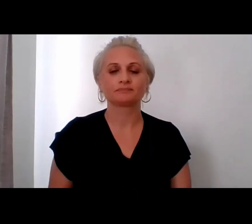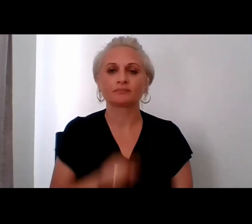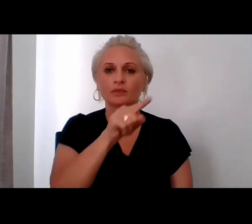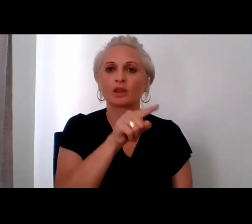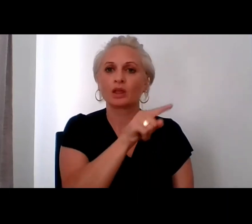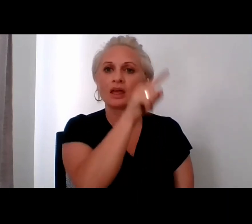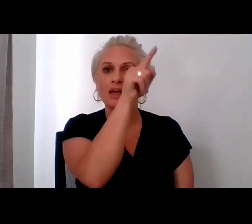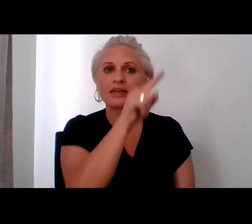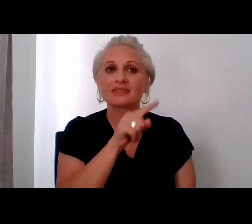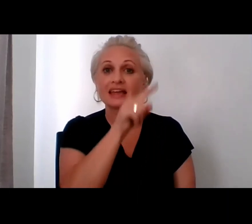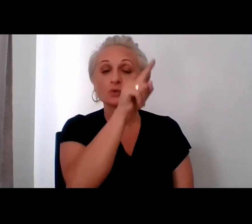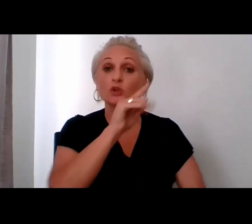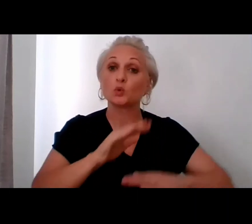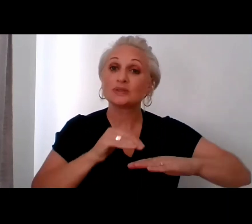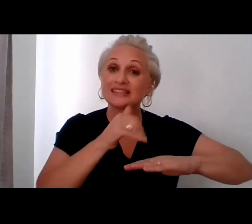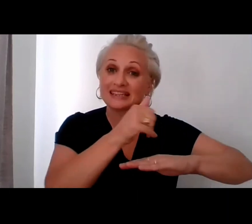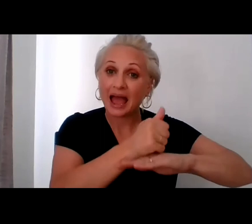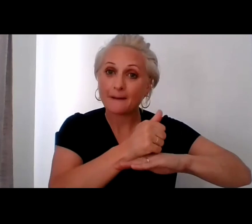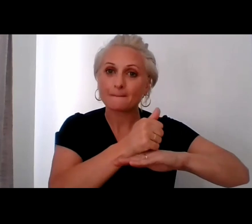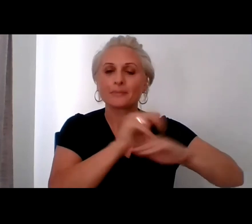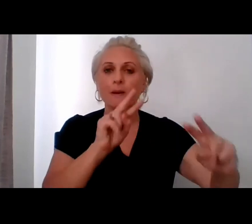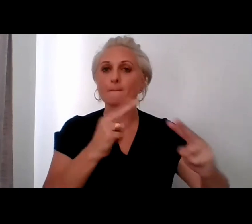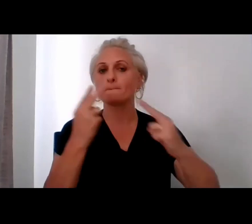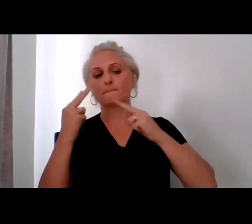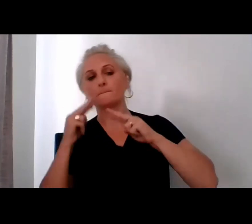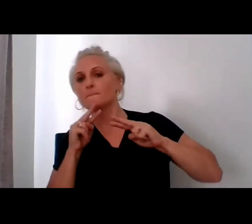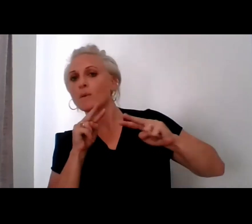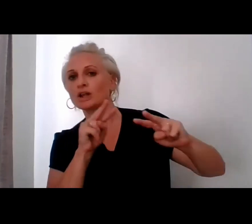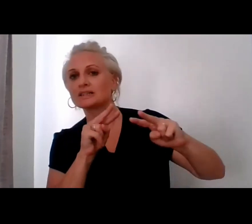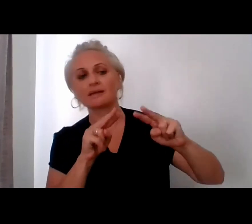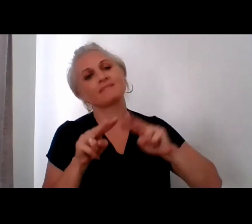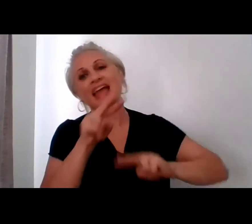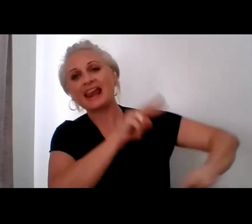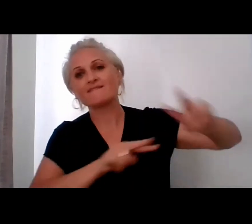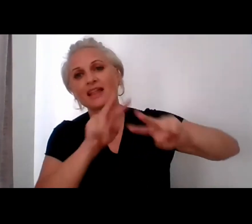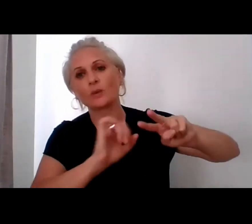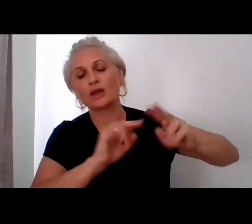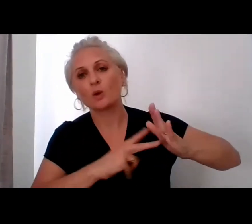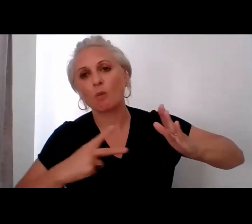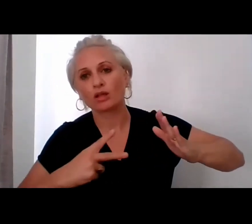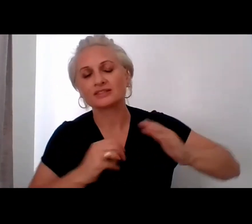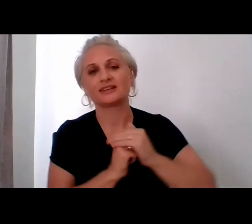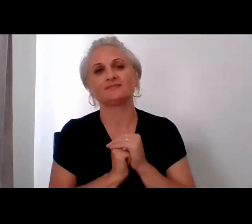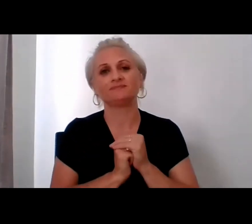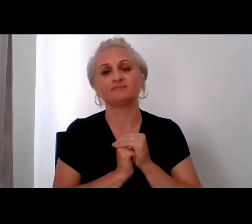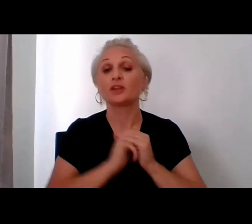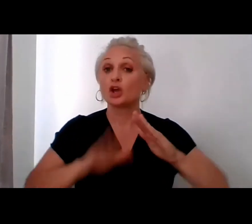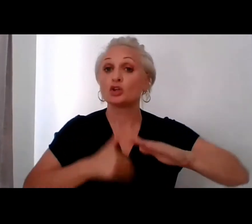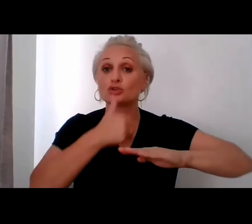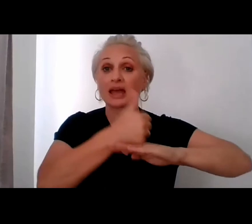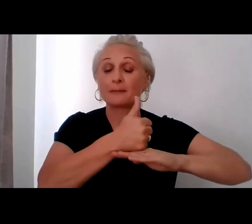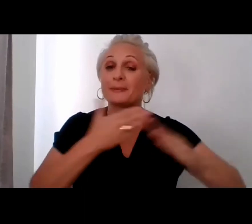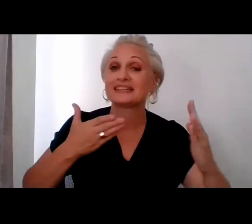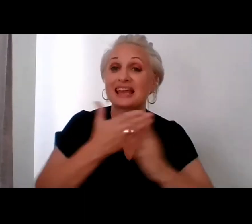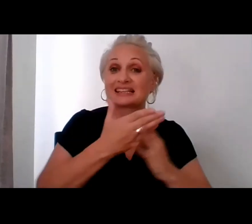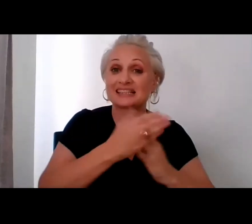and then evaluate your policy. So implement your accessibility policy according to your